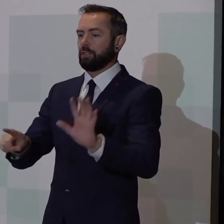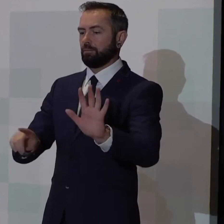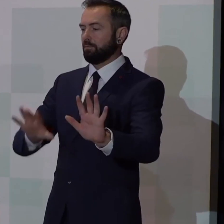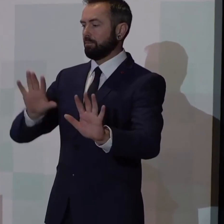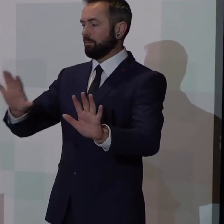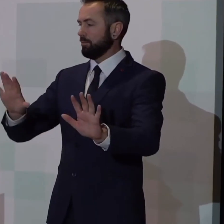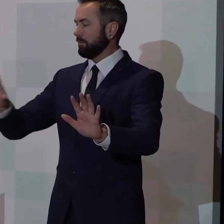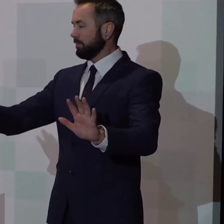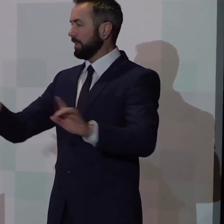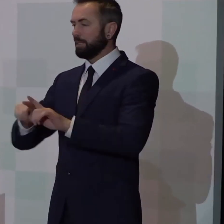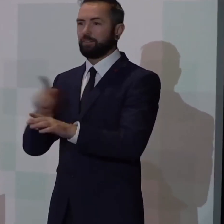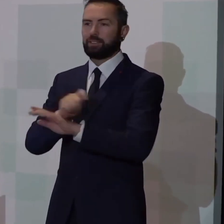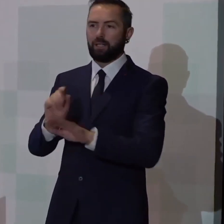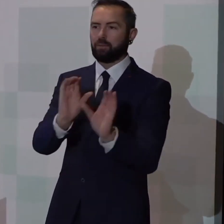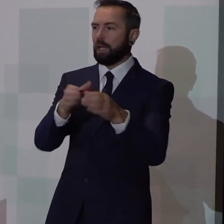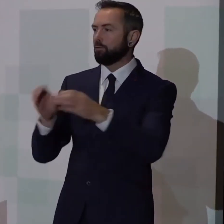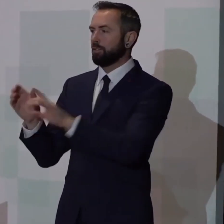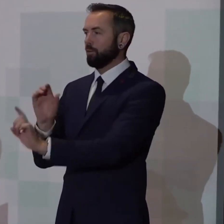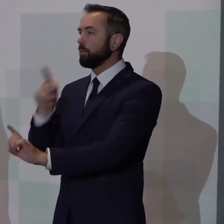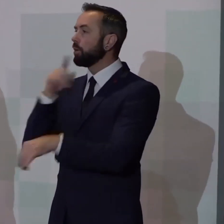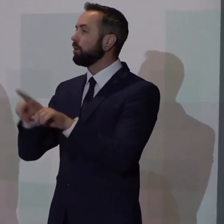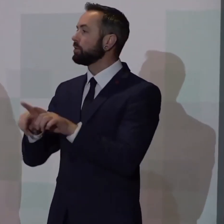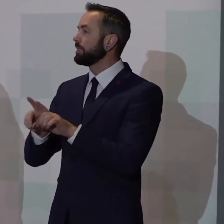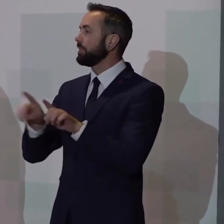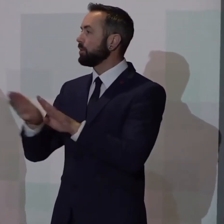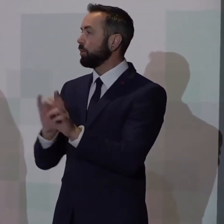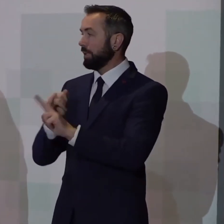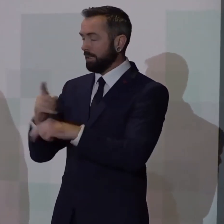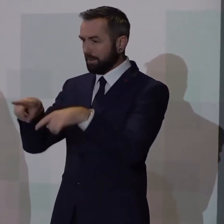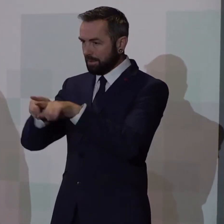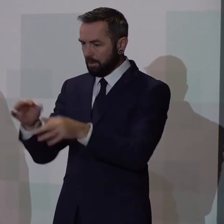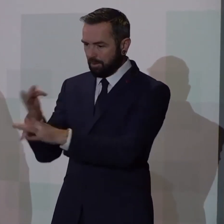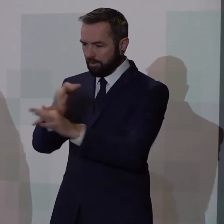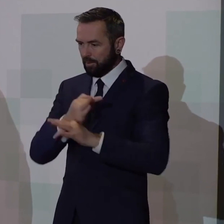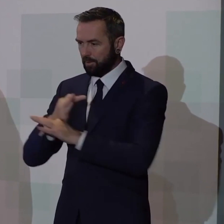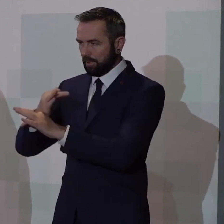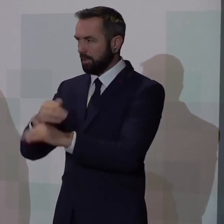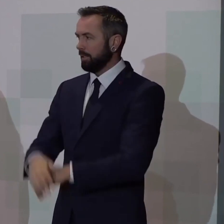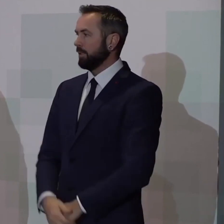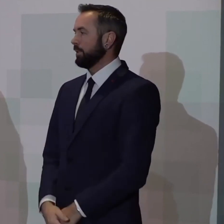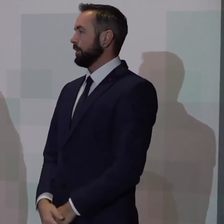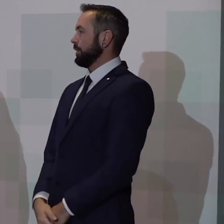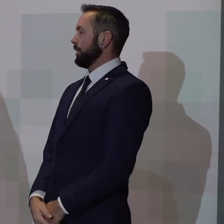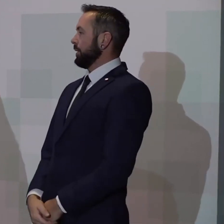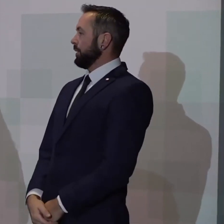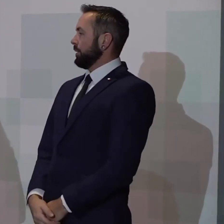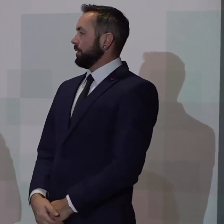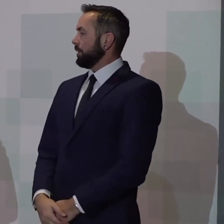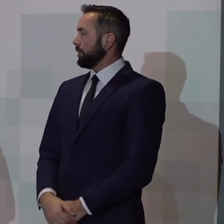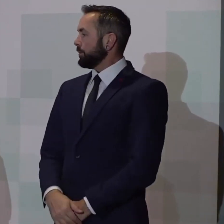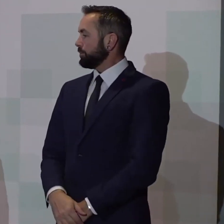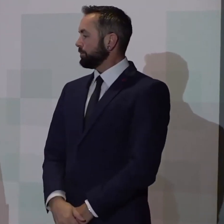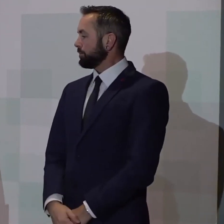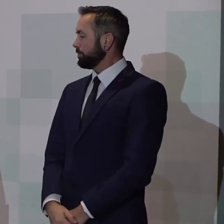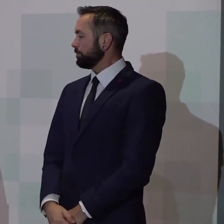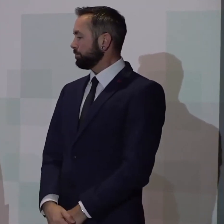of types or categories of families, but also differences within families as well. So the family